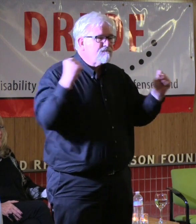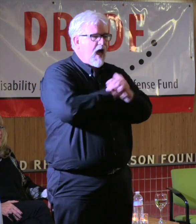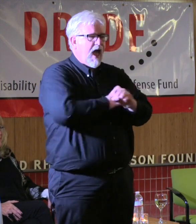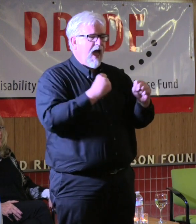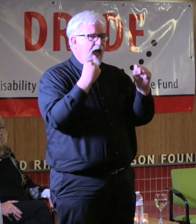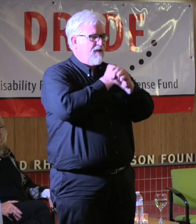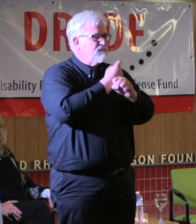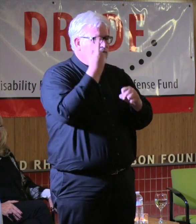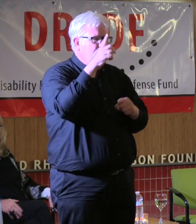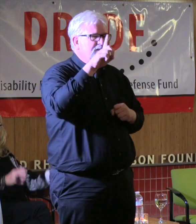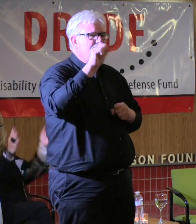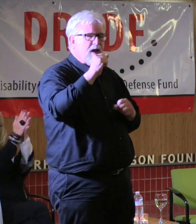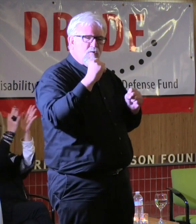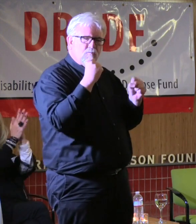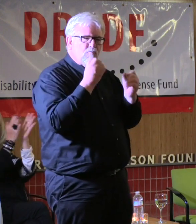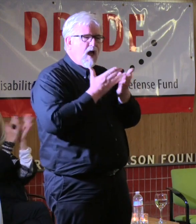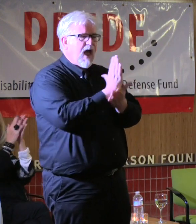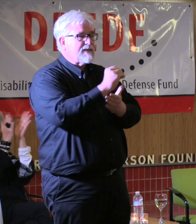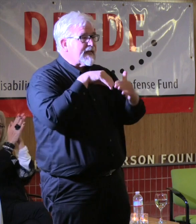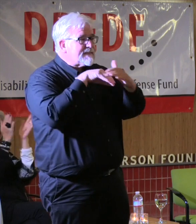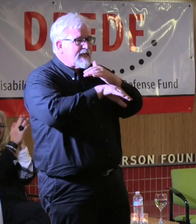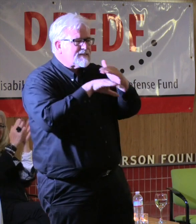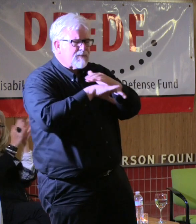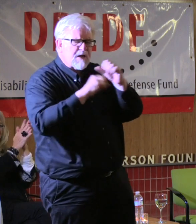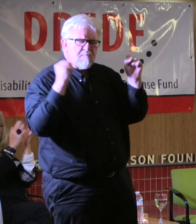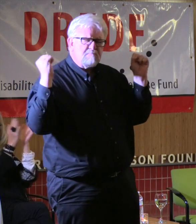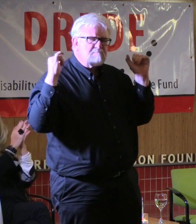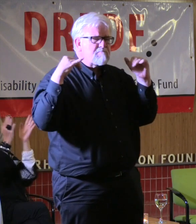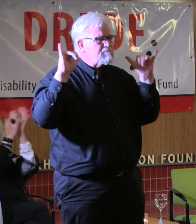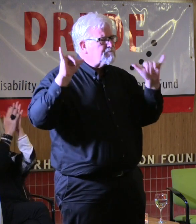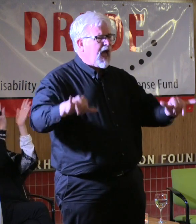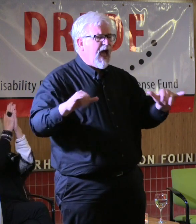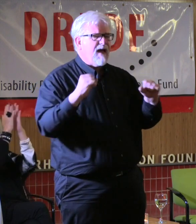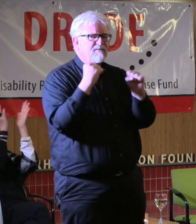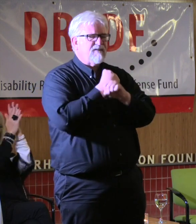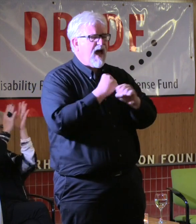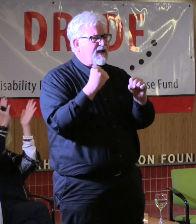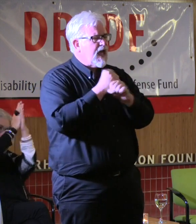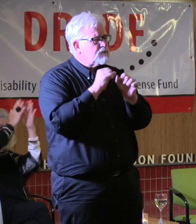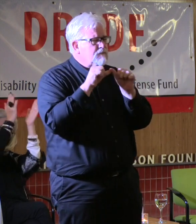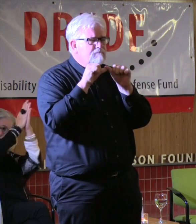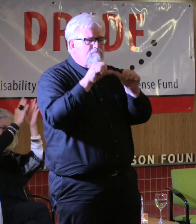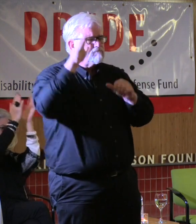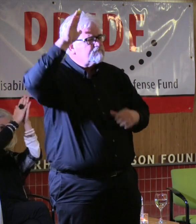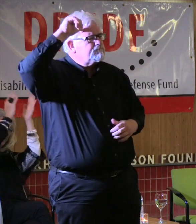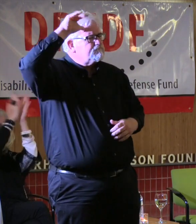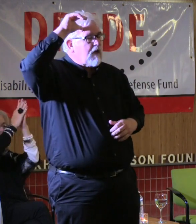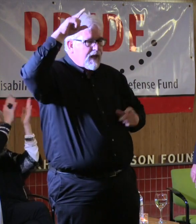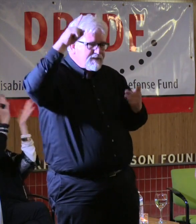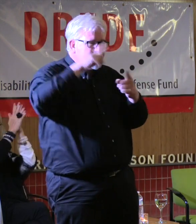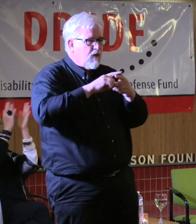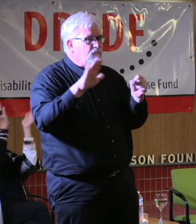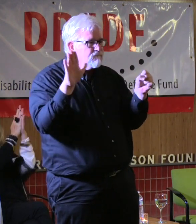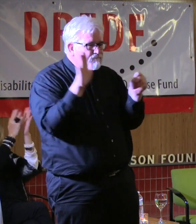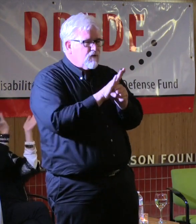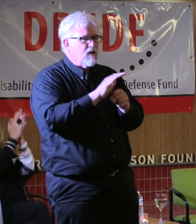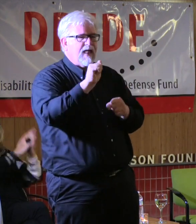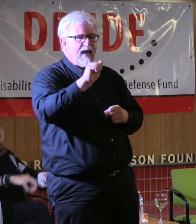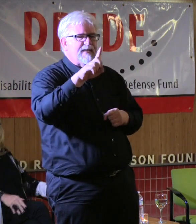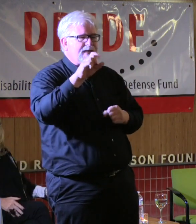for disability rights and accessibility and opportunity and the full implementation